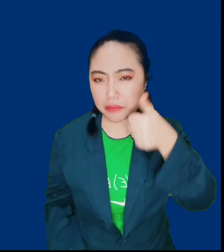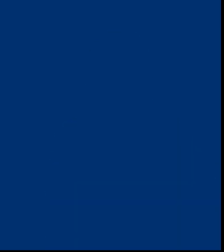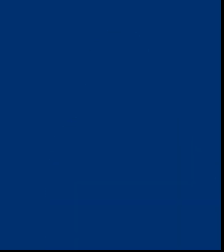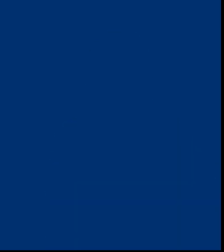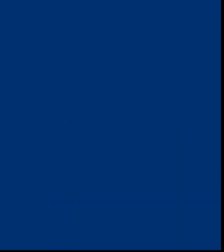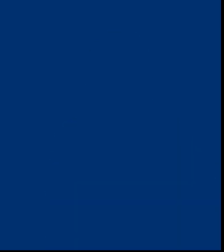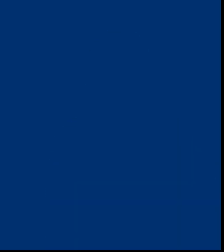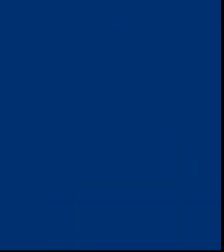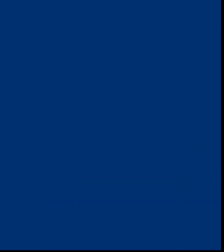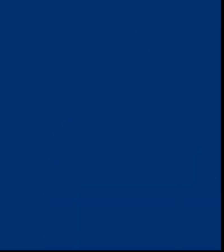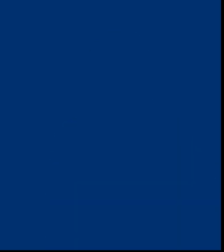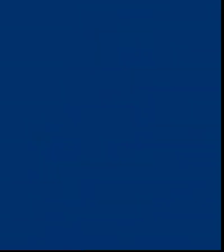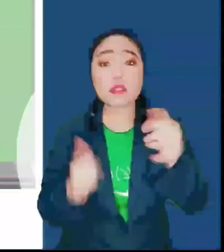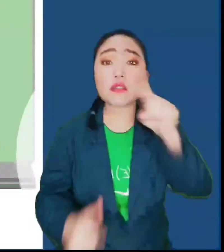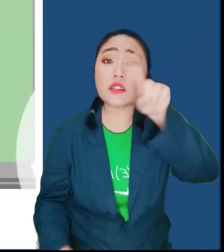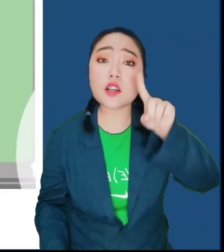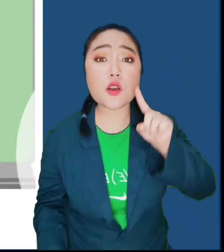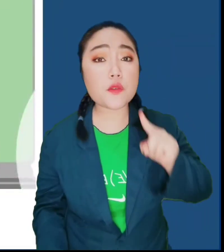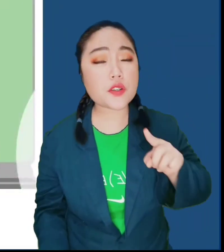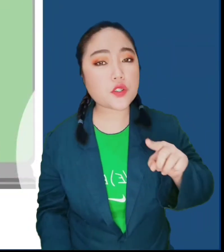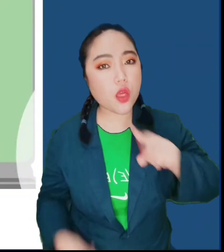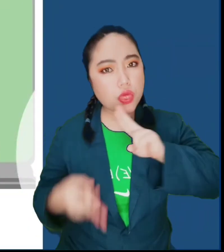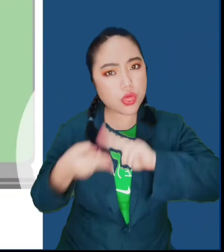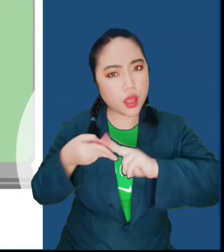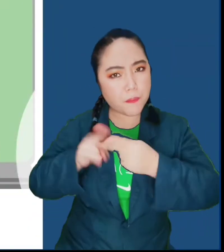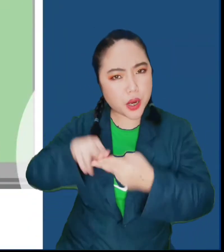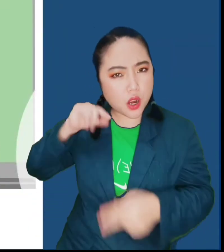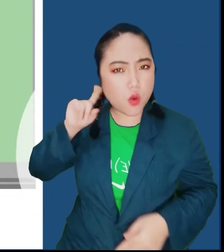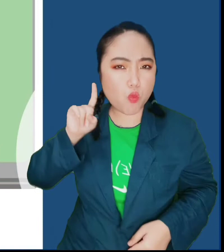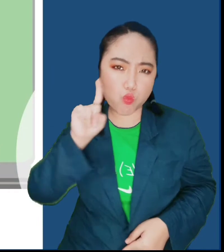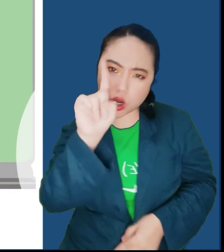The question is, how